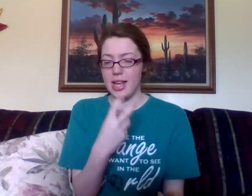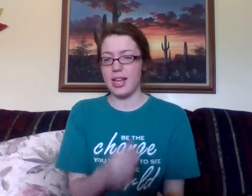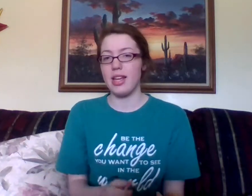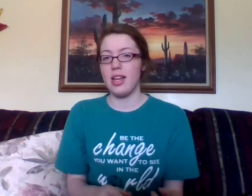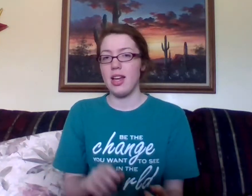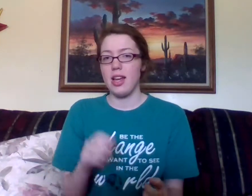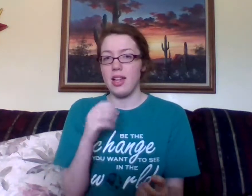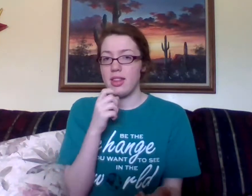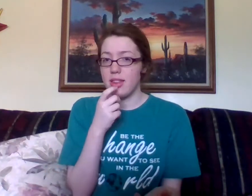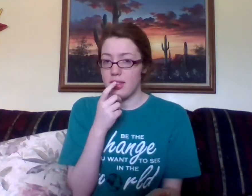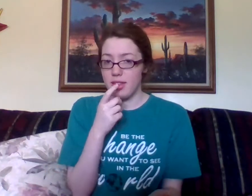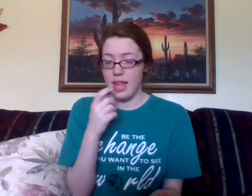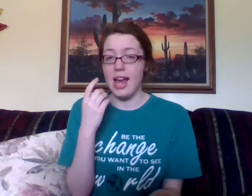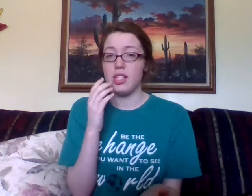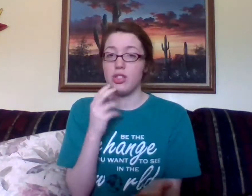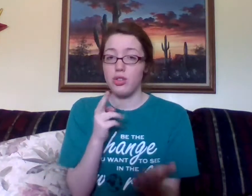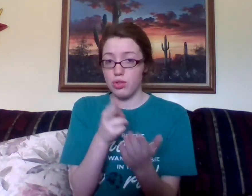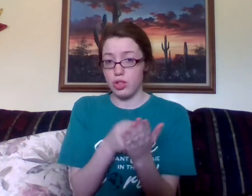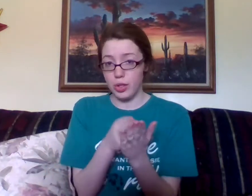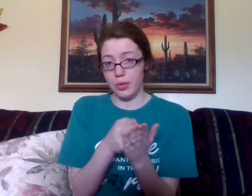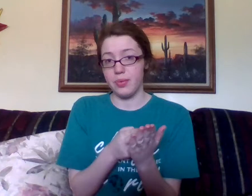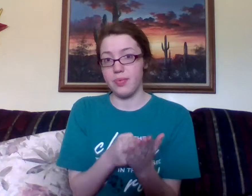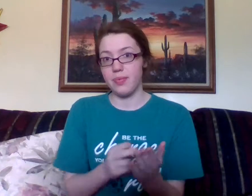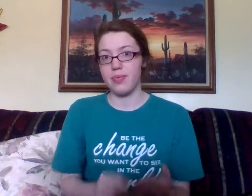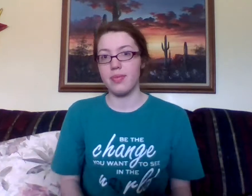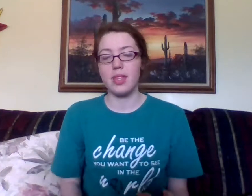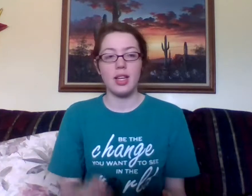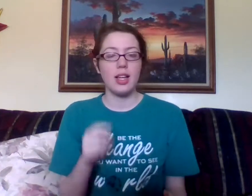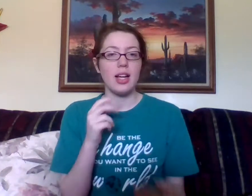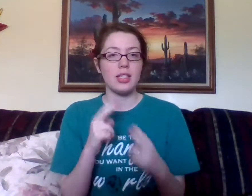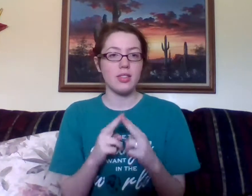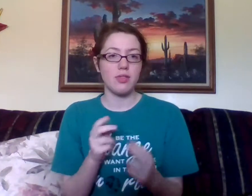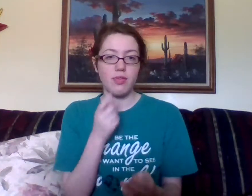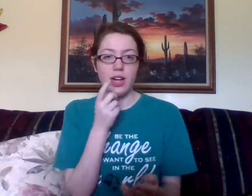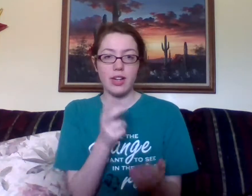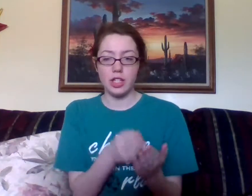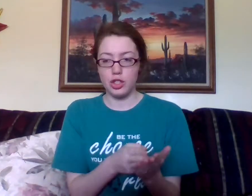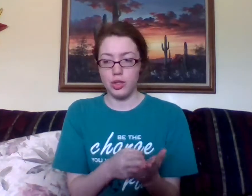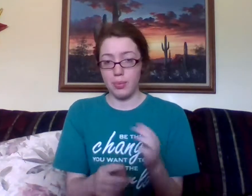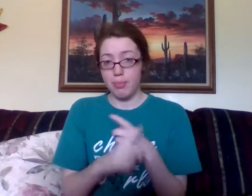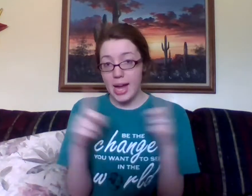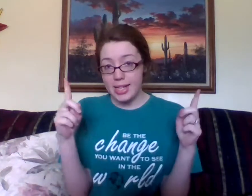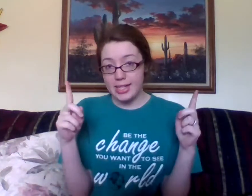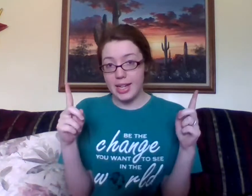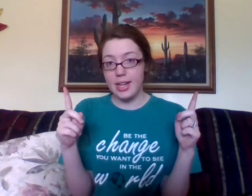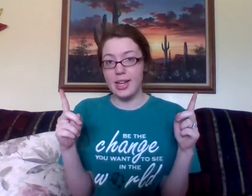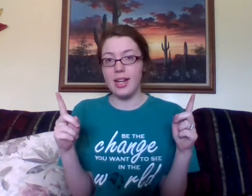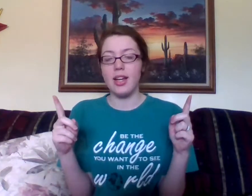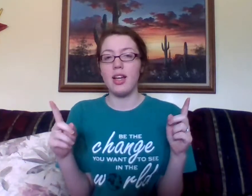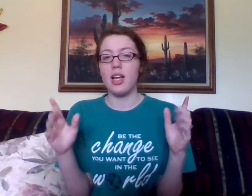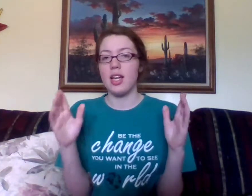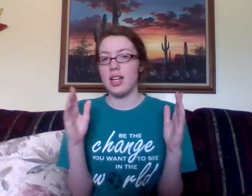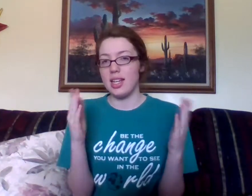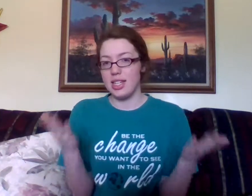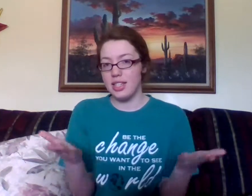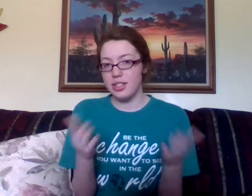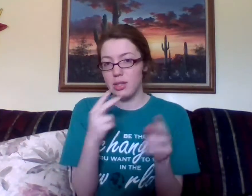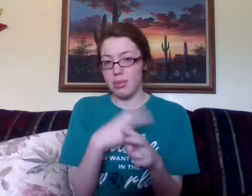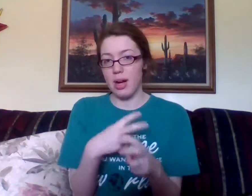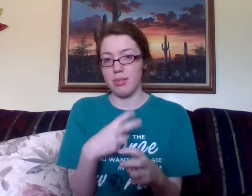denying that is true. It's very true, but here's the problem.